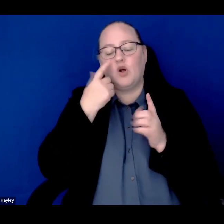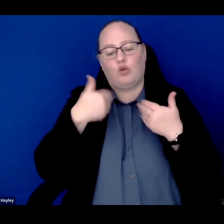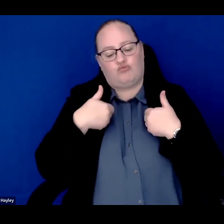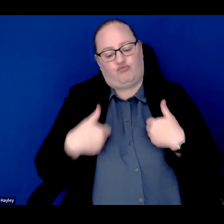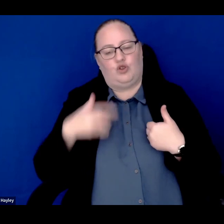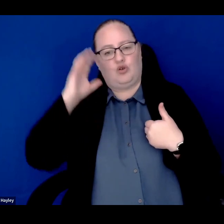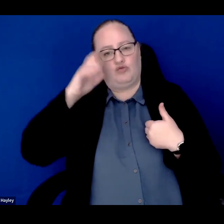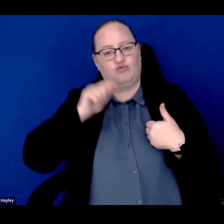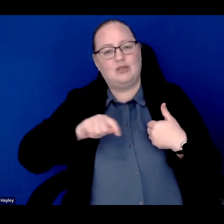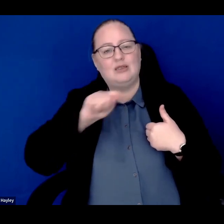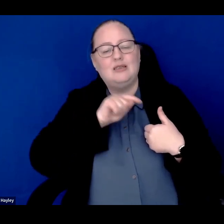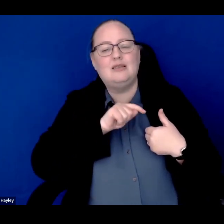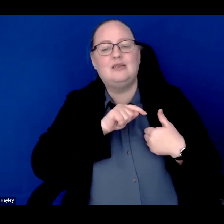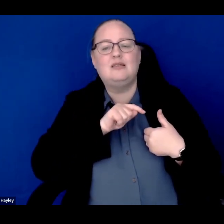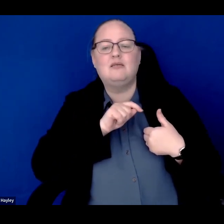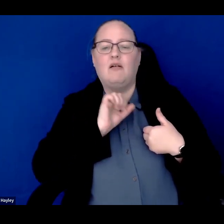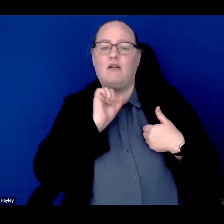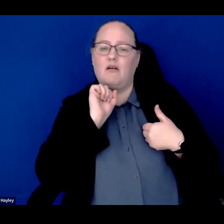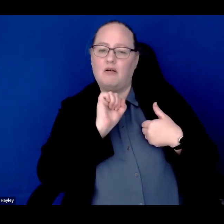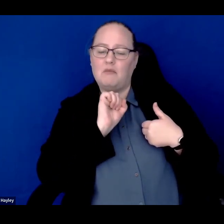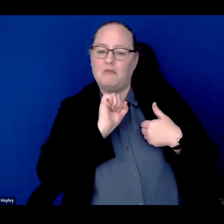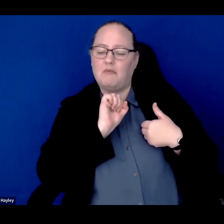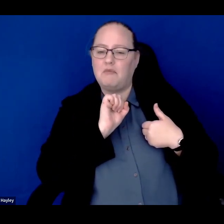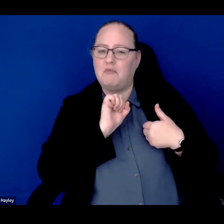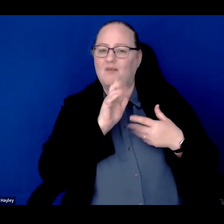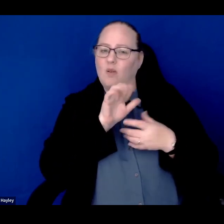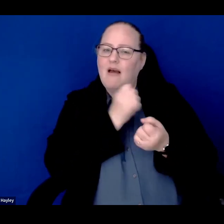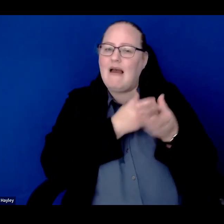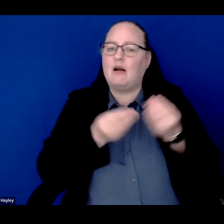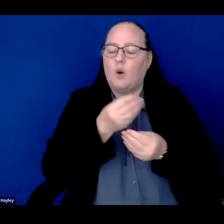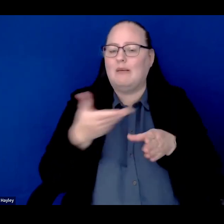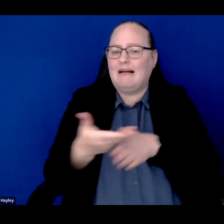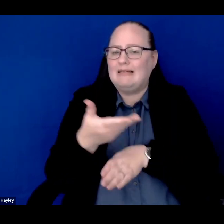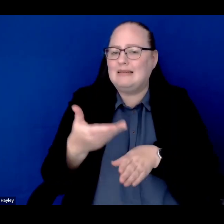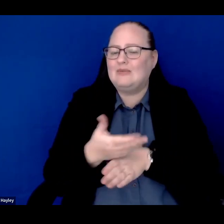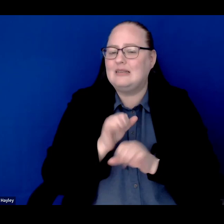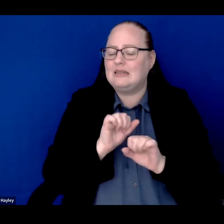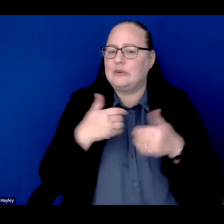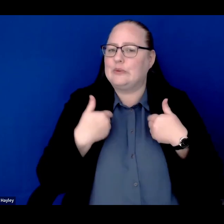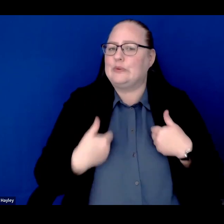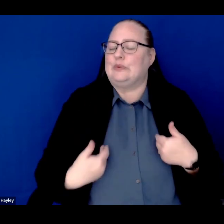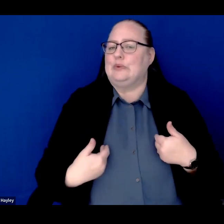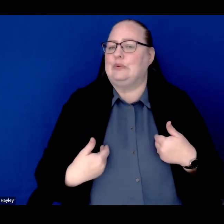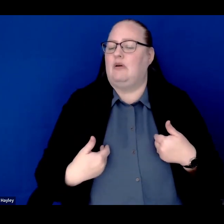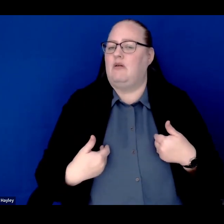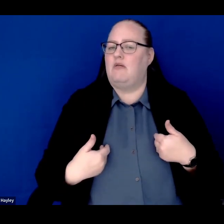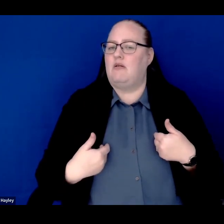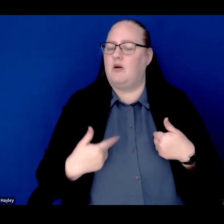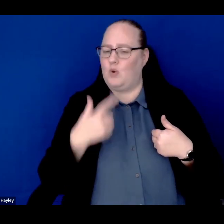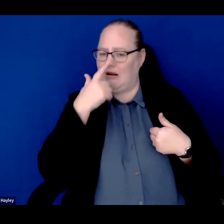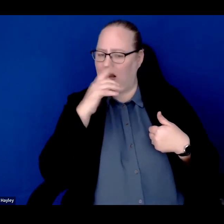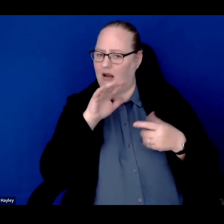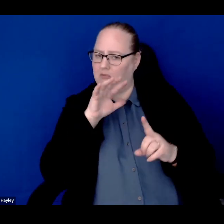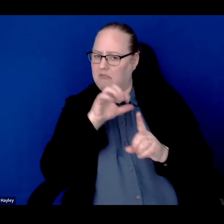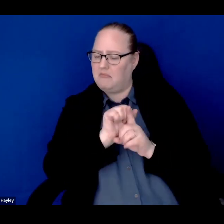economic activity at least, then I think that we can acknowledge in many narratives, there's been an alignment